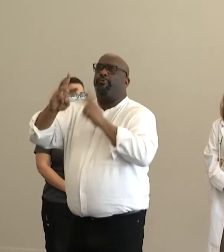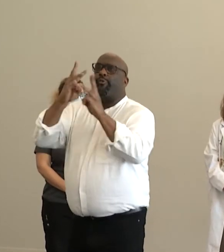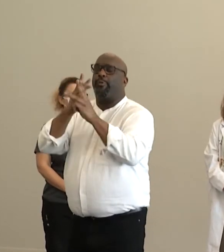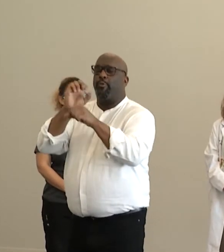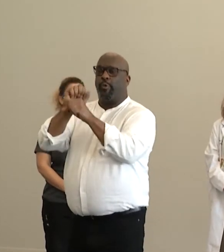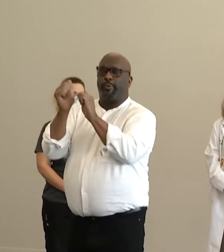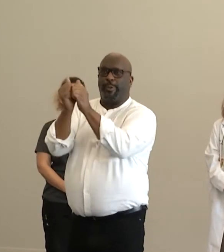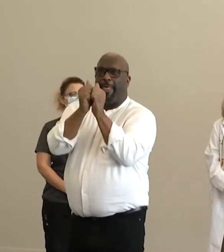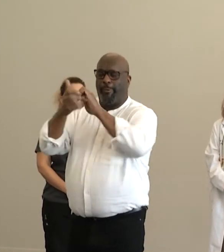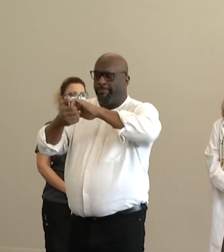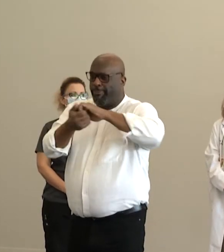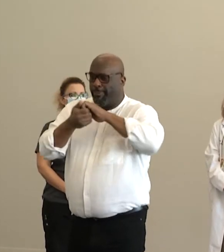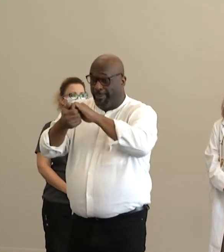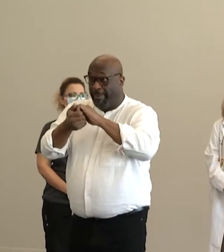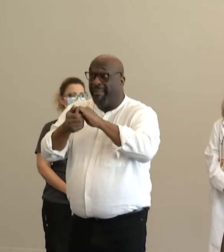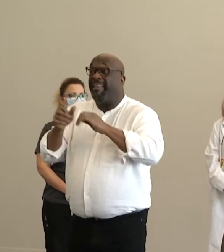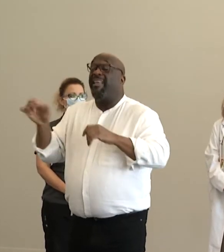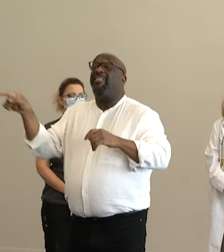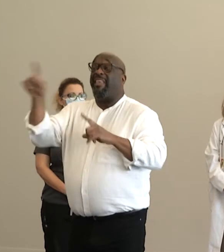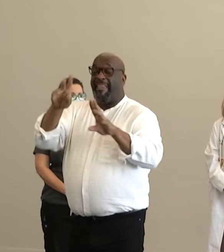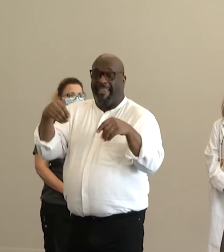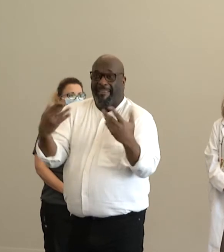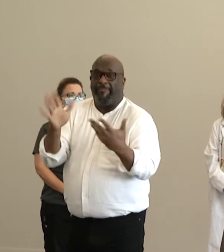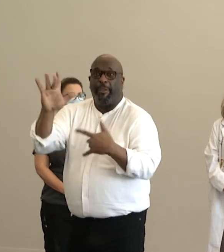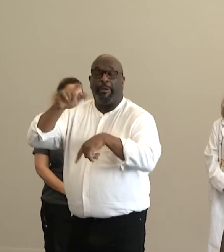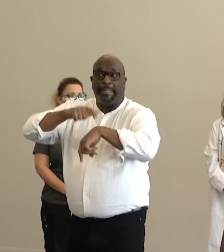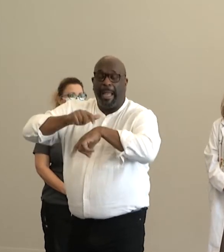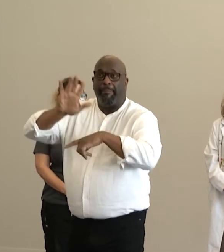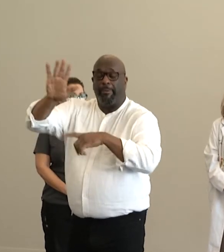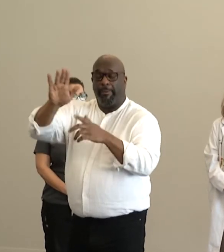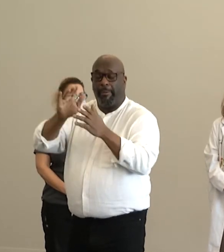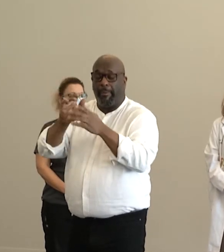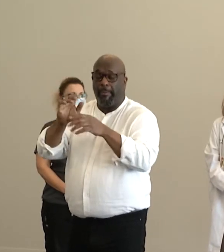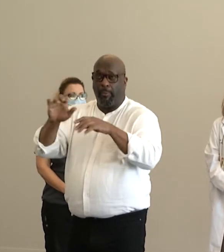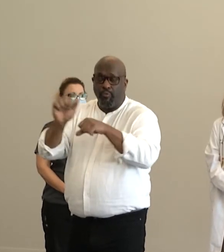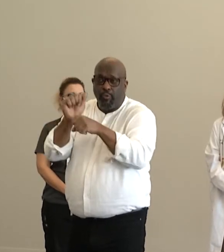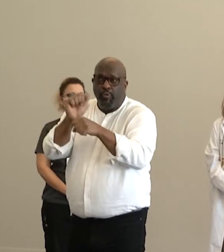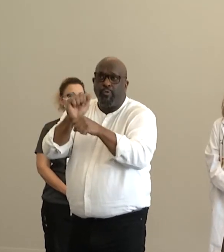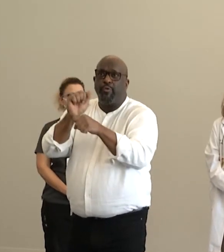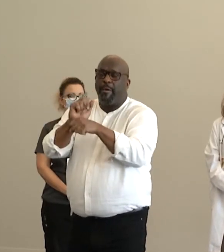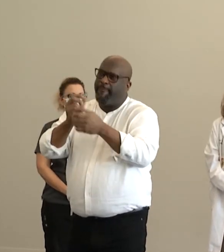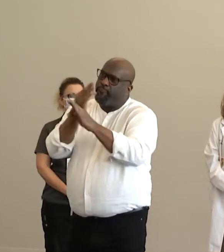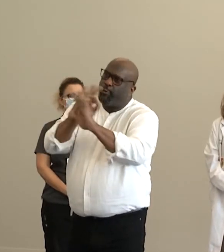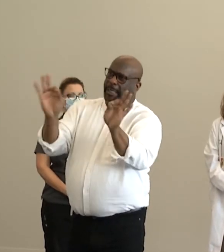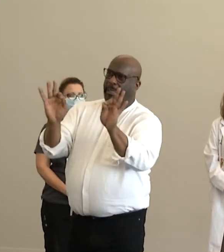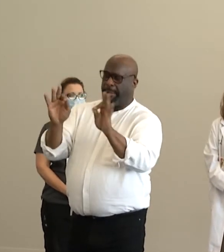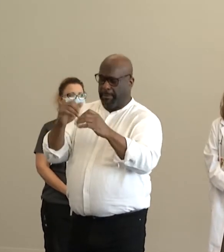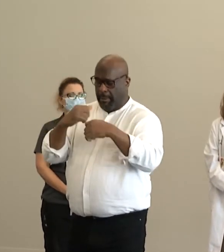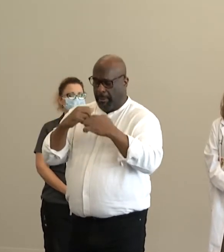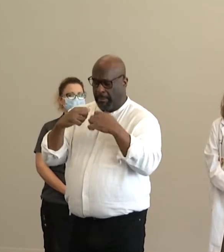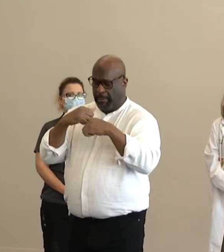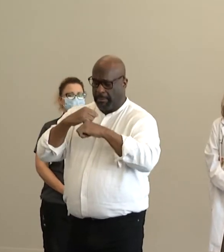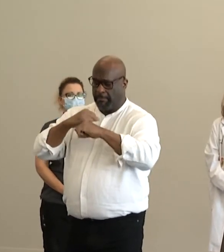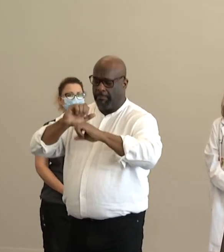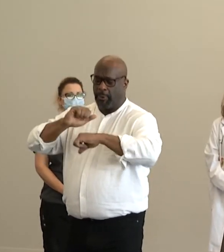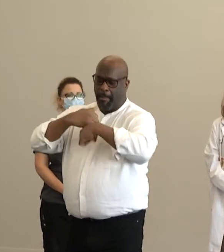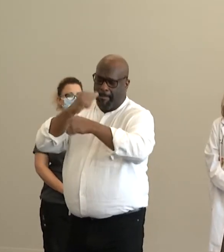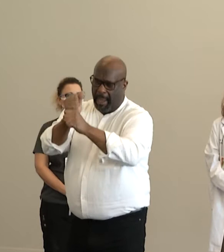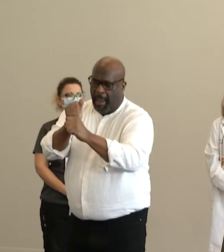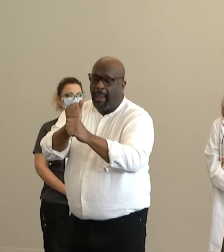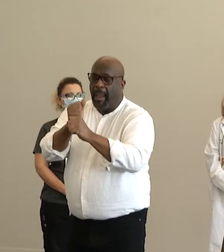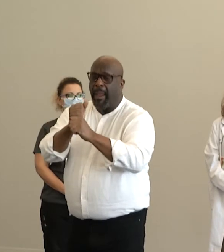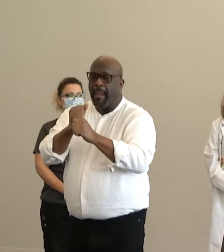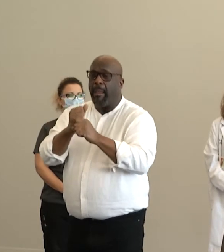world. They're donating their time to prepare an efficient and